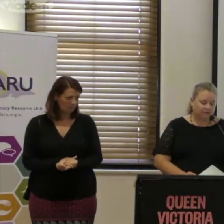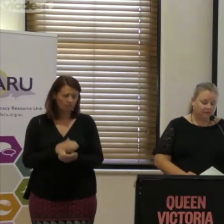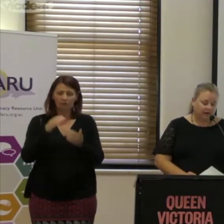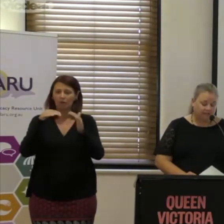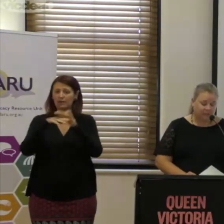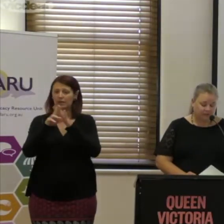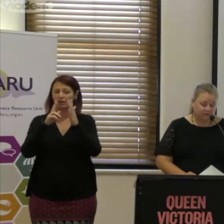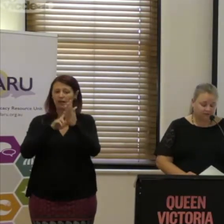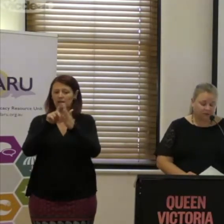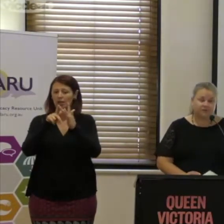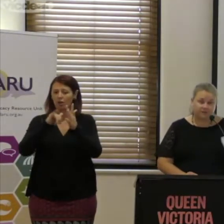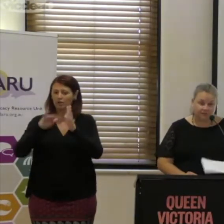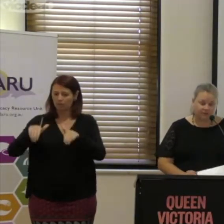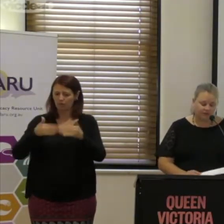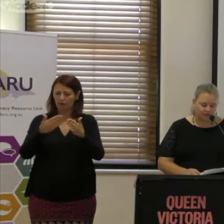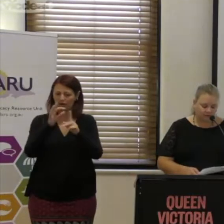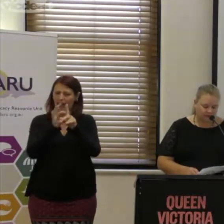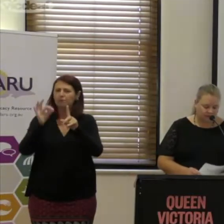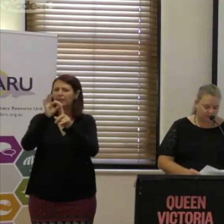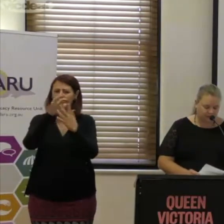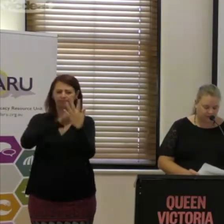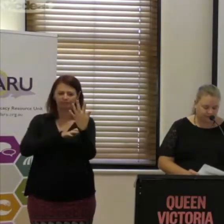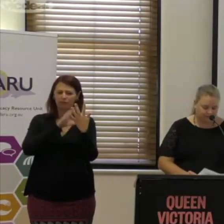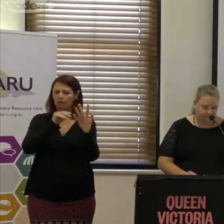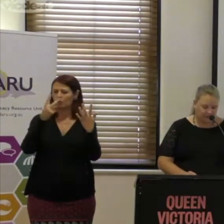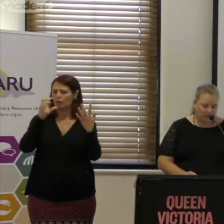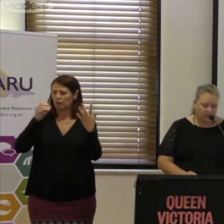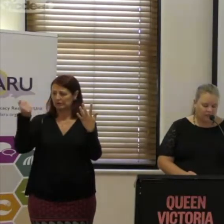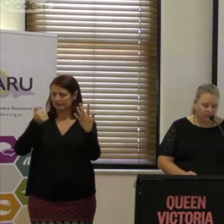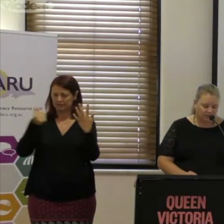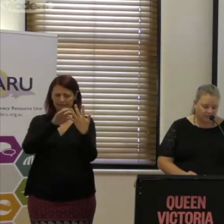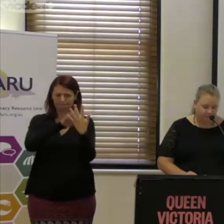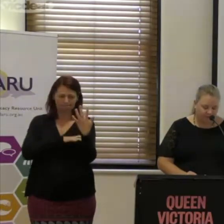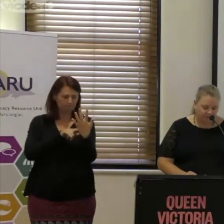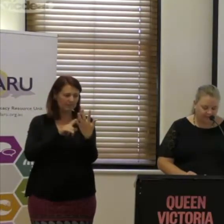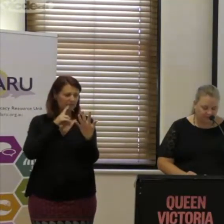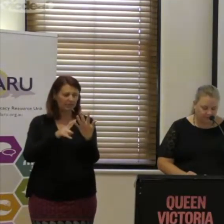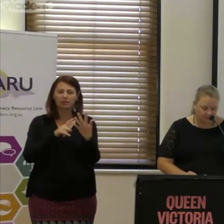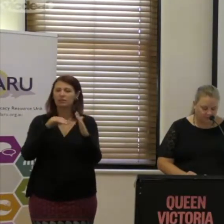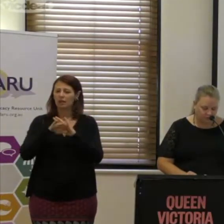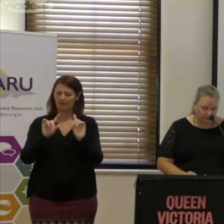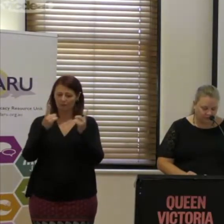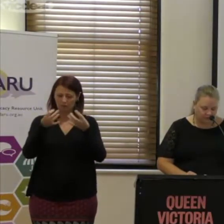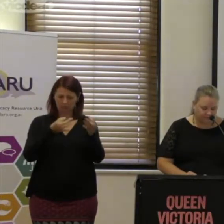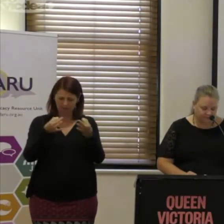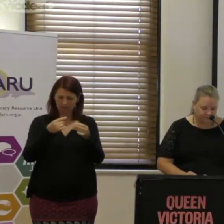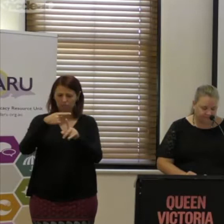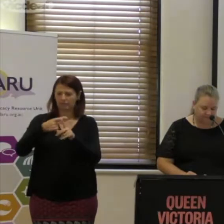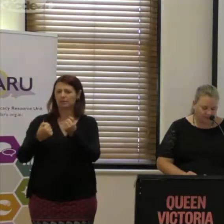NDIS provider update of September 2016, they talk about first plans and support